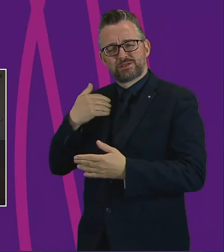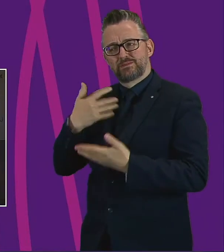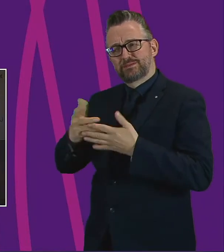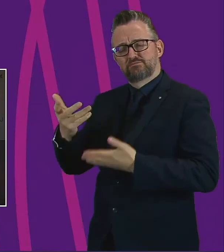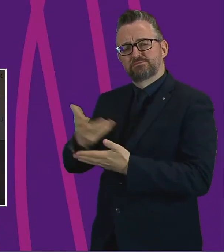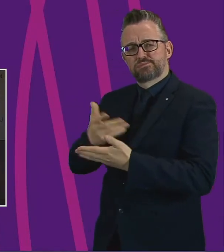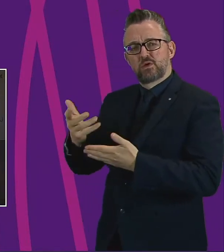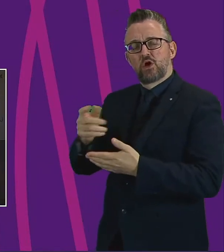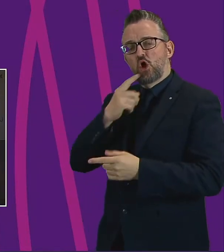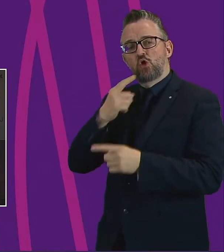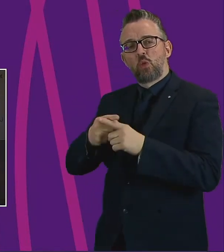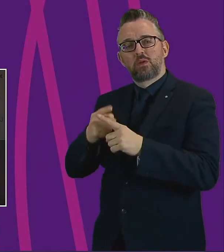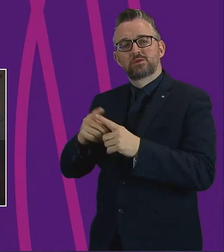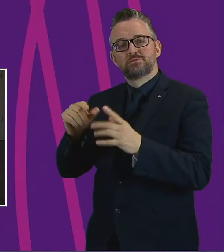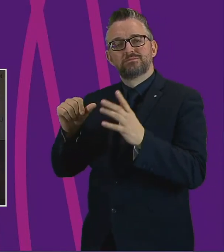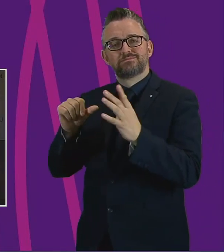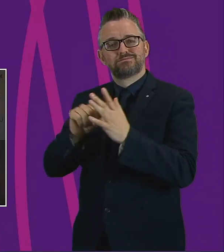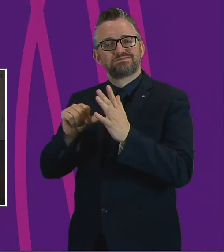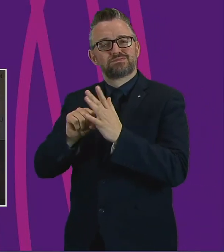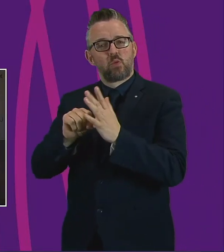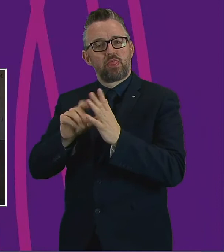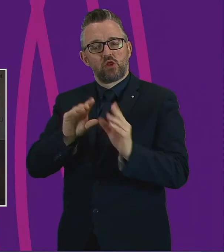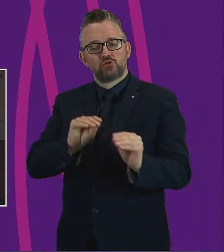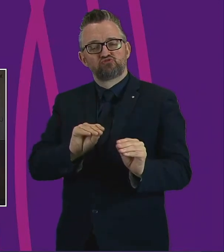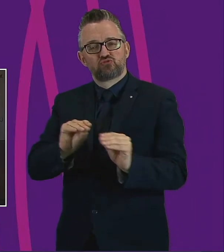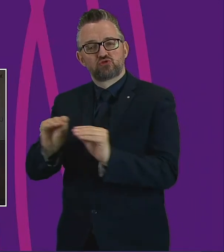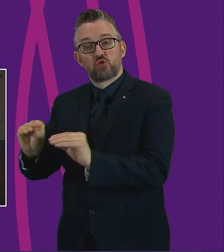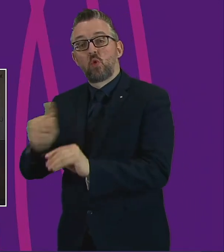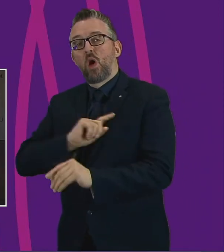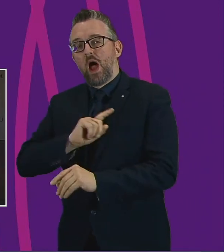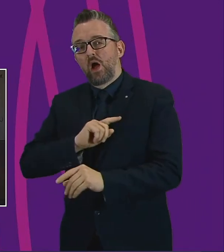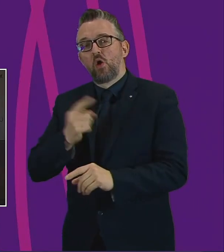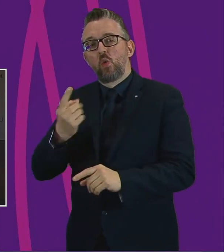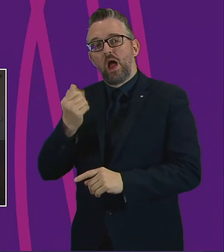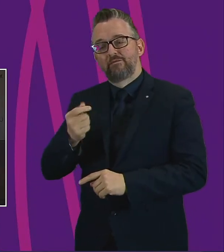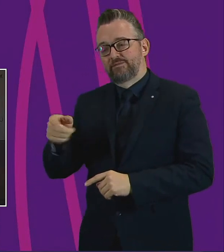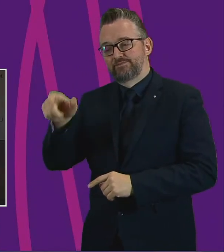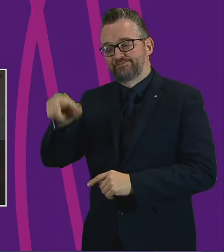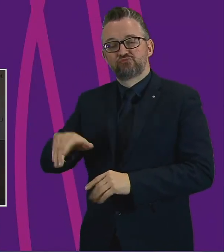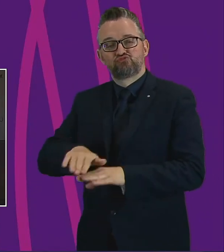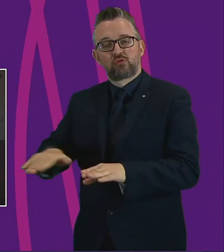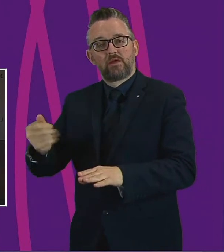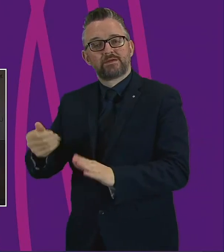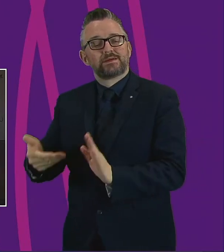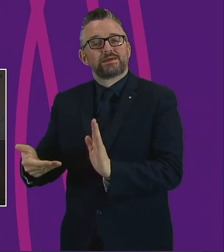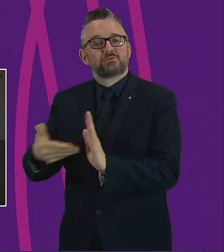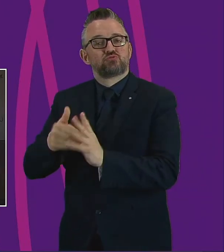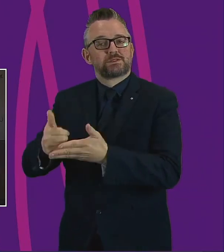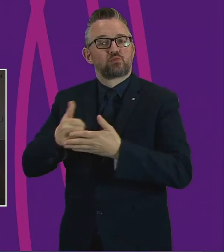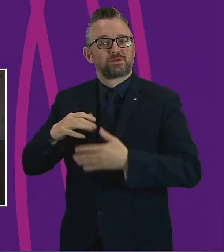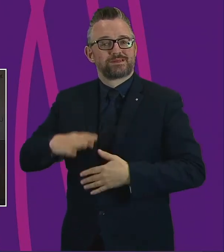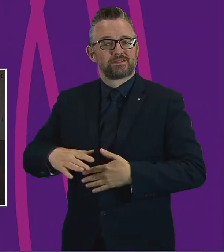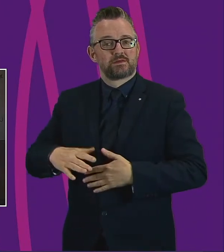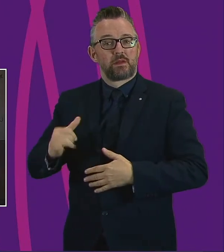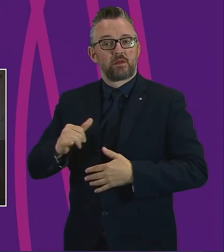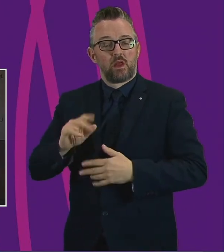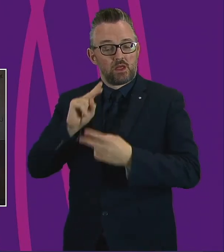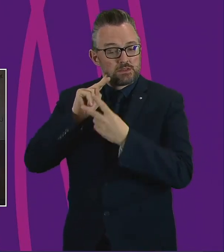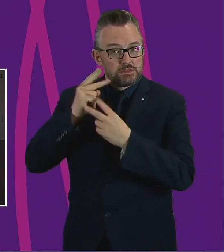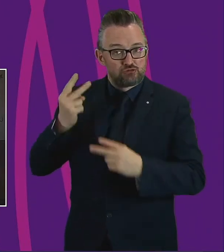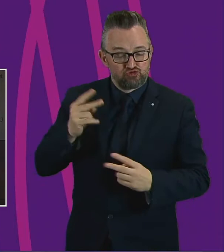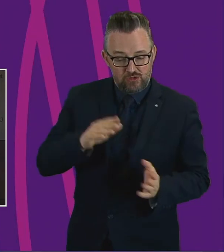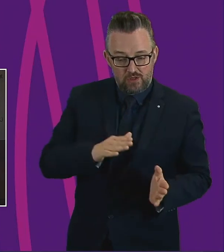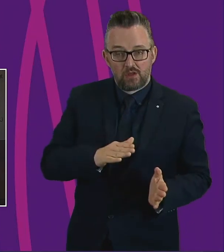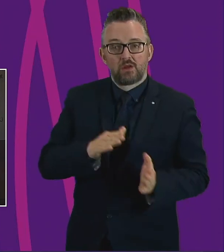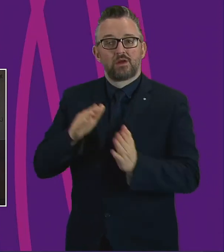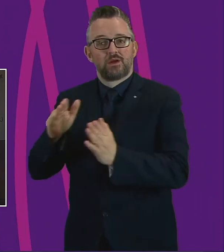issues around transitions, particularly for children with additional support needs who may be transitioning from nursery to primary, or as is